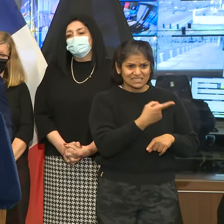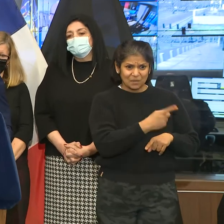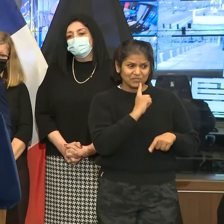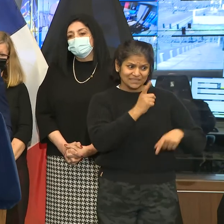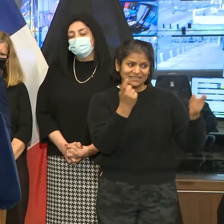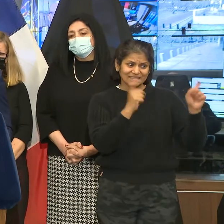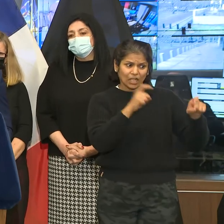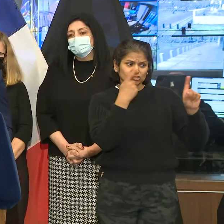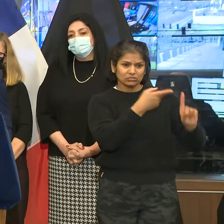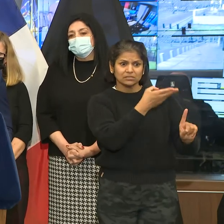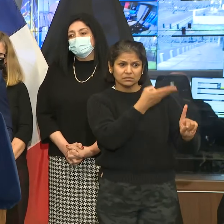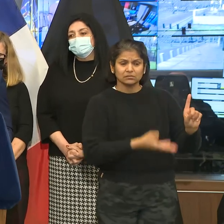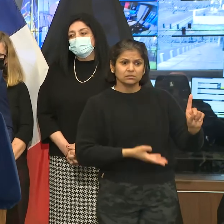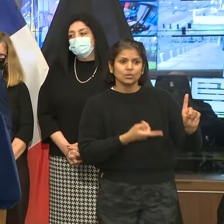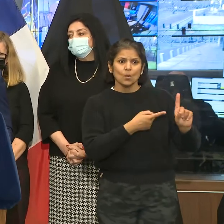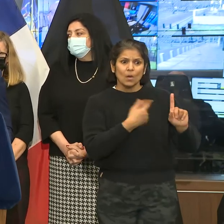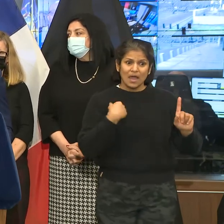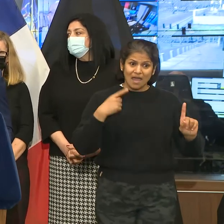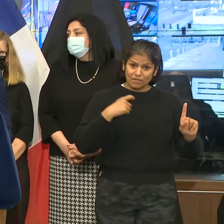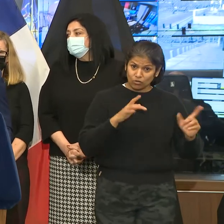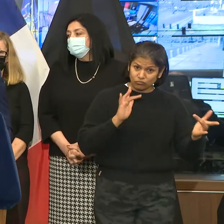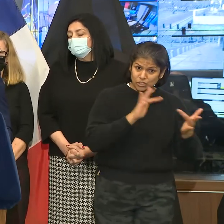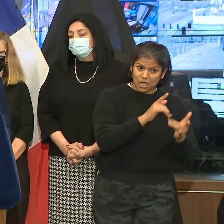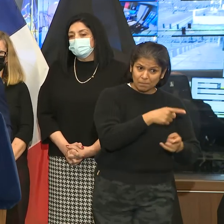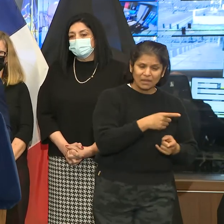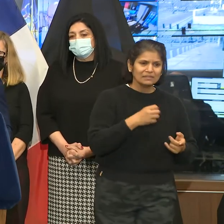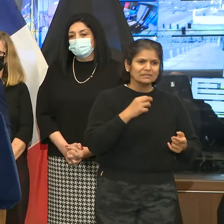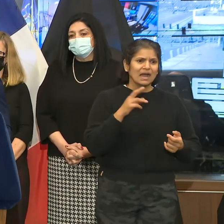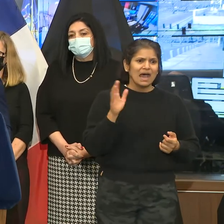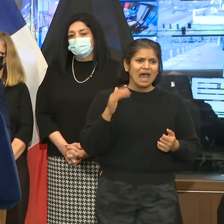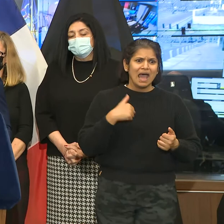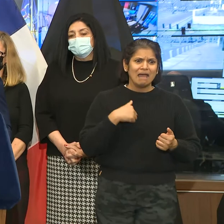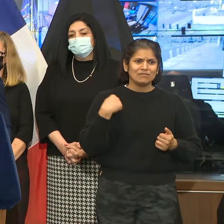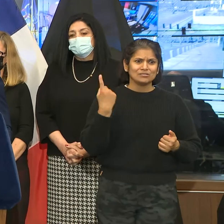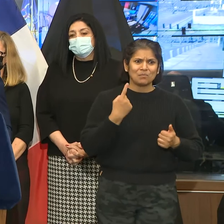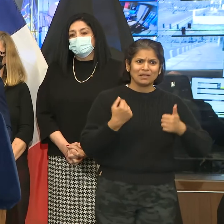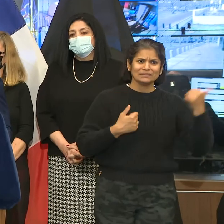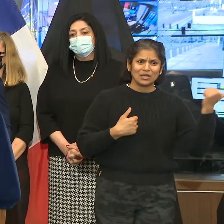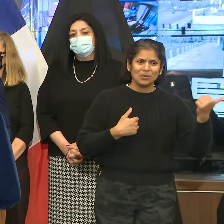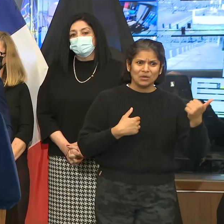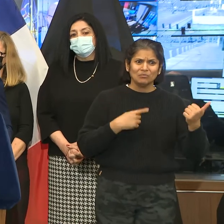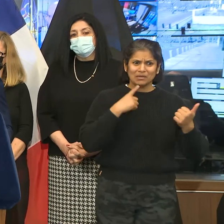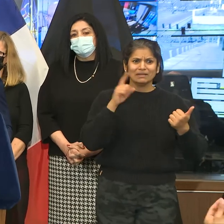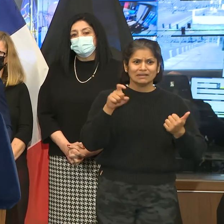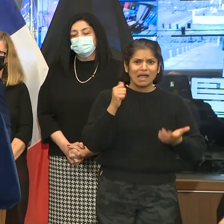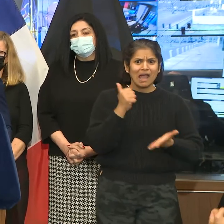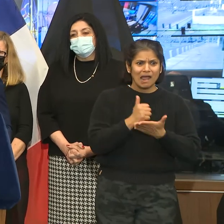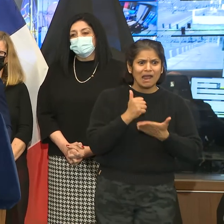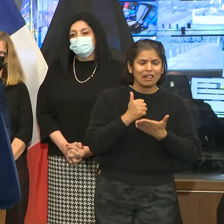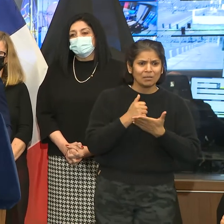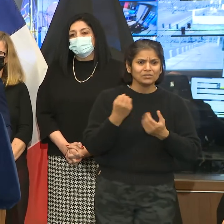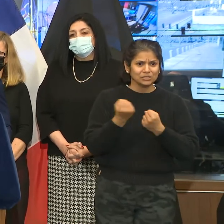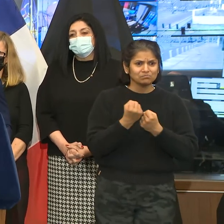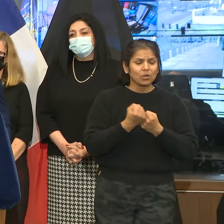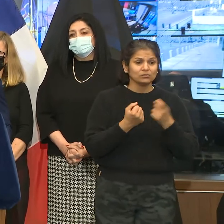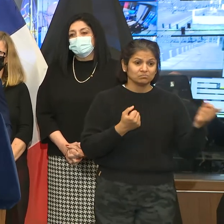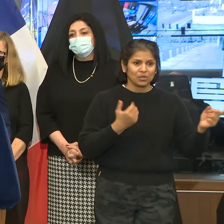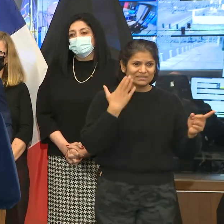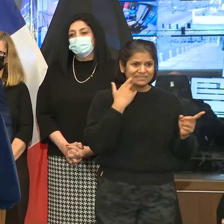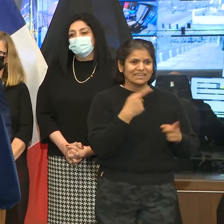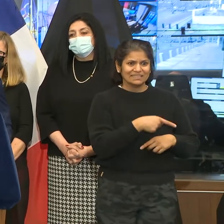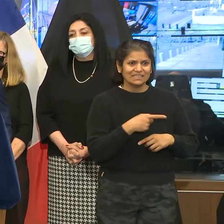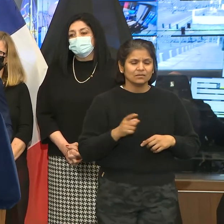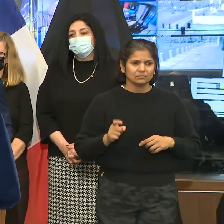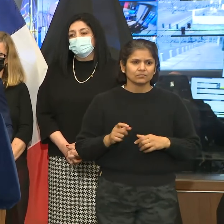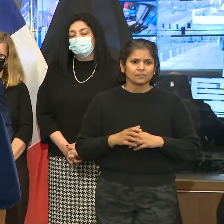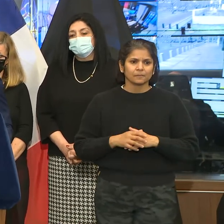proactively and saying, I have a person here that should receive some additional support because maybe the place is not a homeless shelter. That person may need